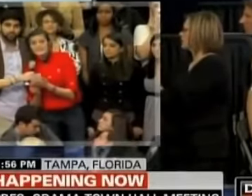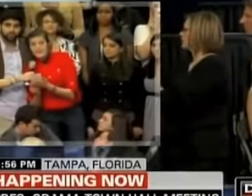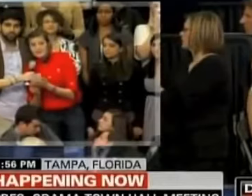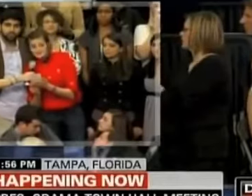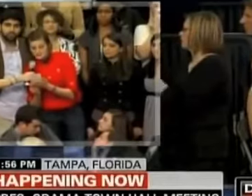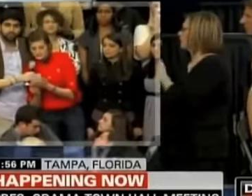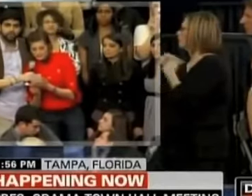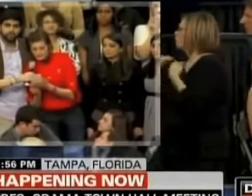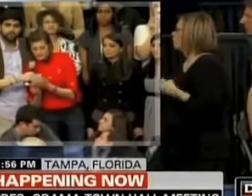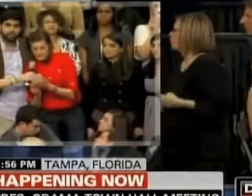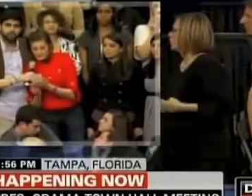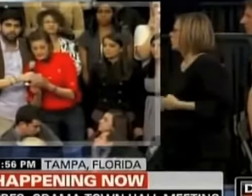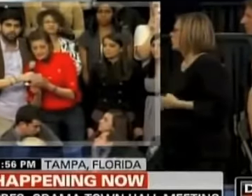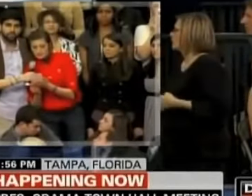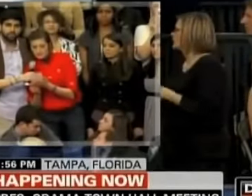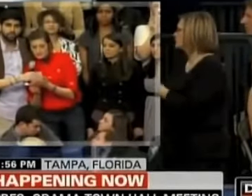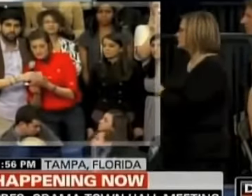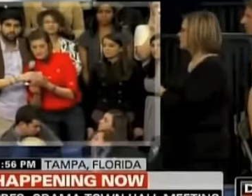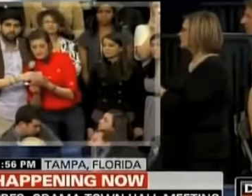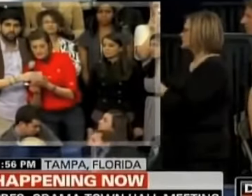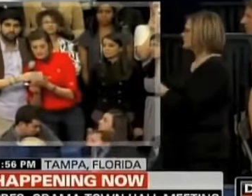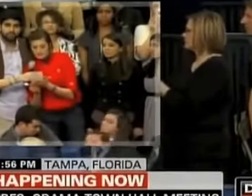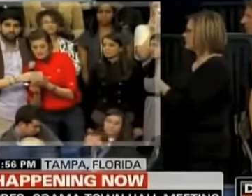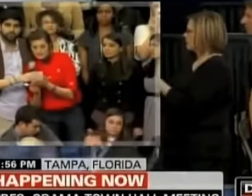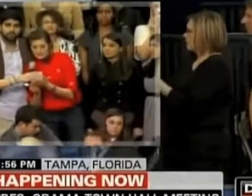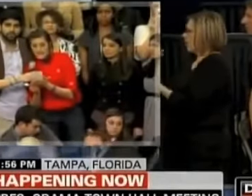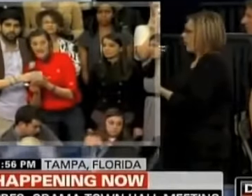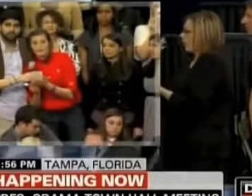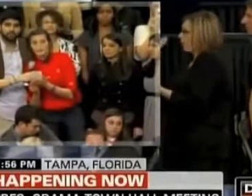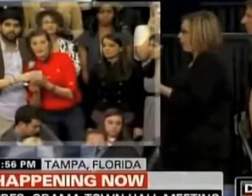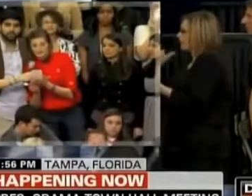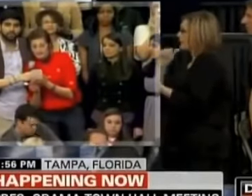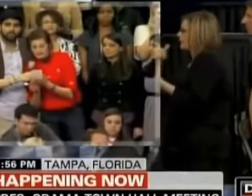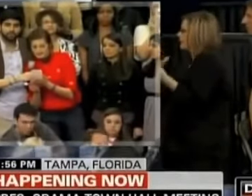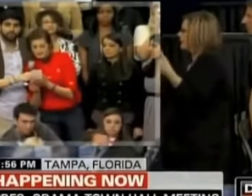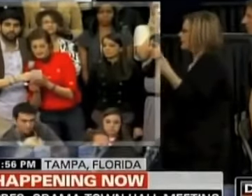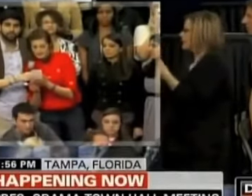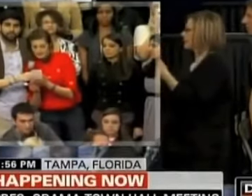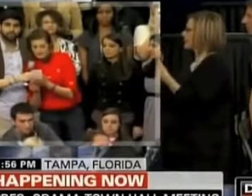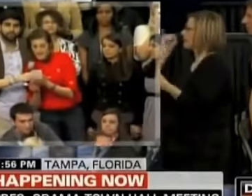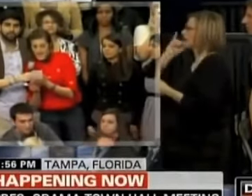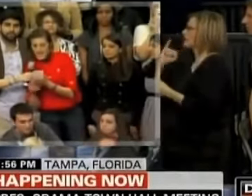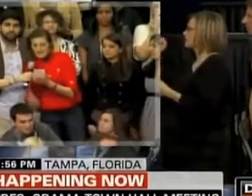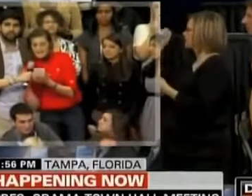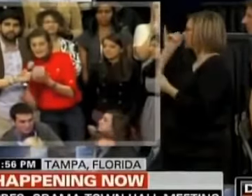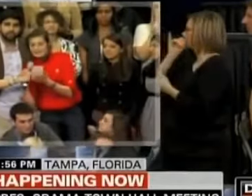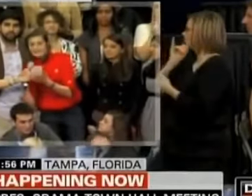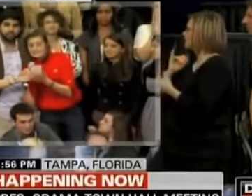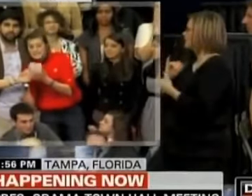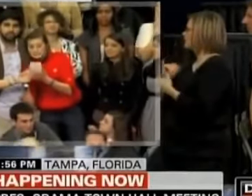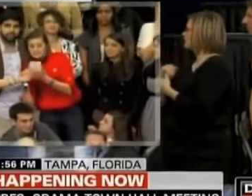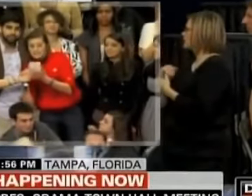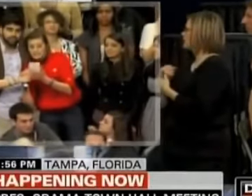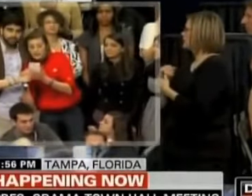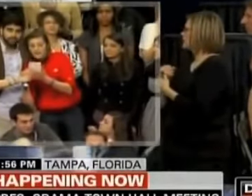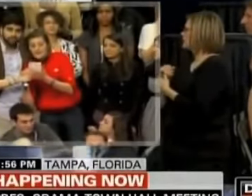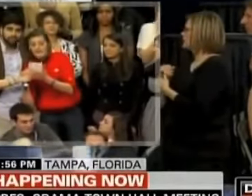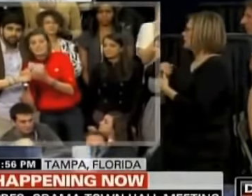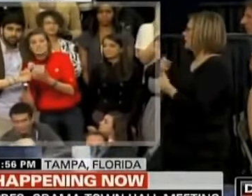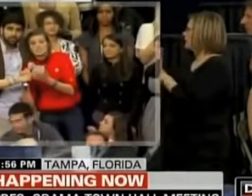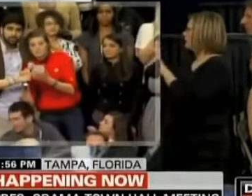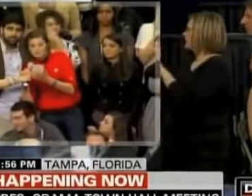not condemned Israel and Egypt's human rights violations against the occupied Palestinian people, and yet we continue to